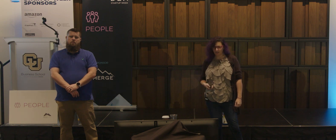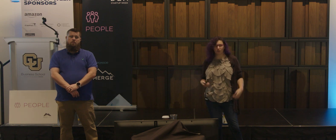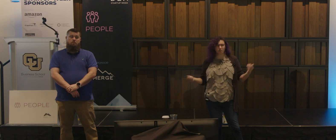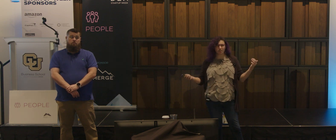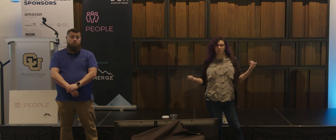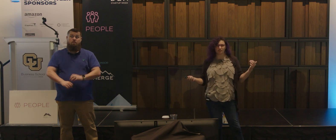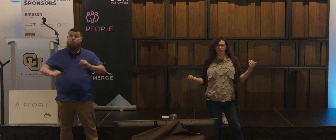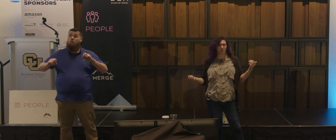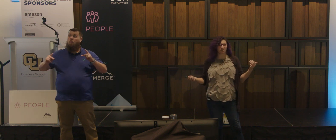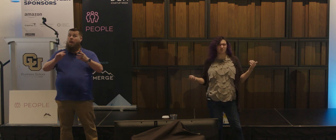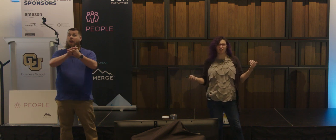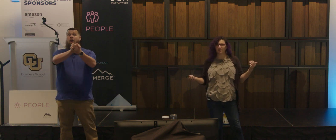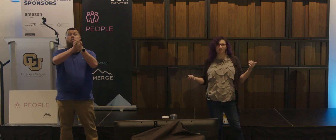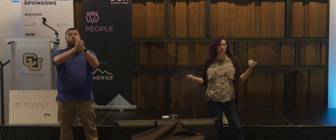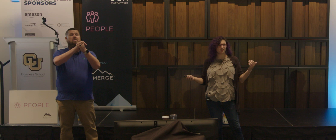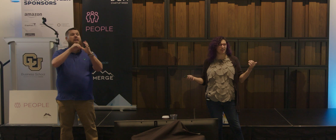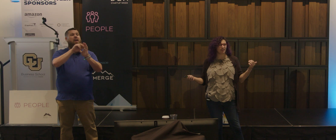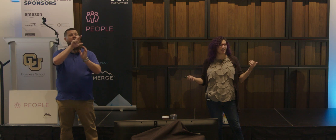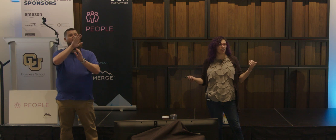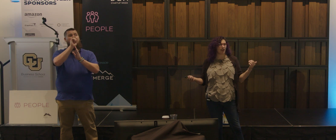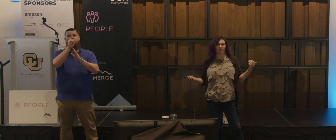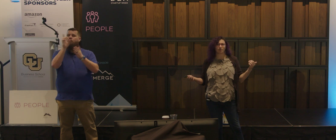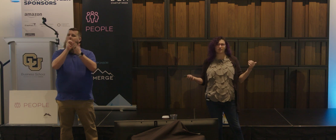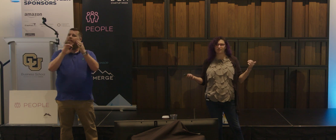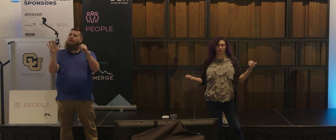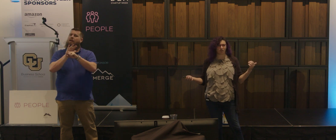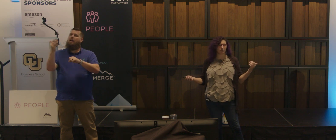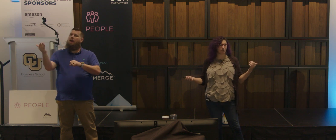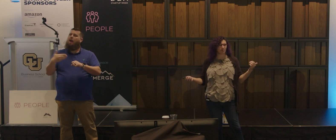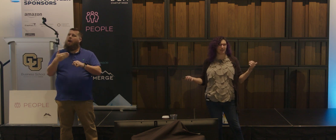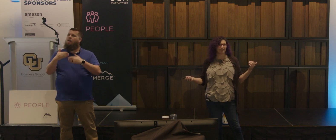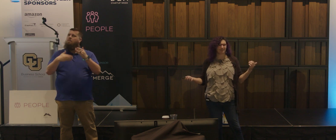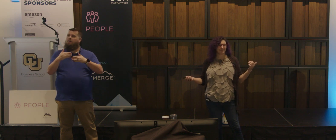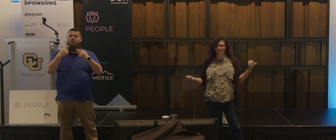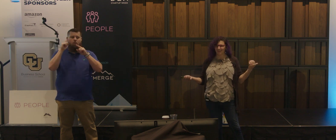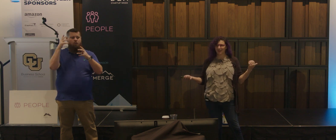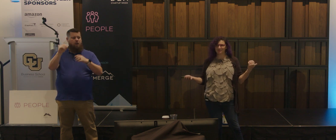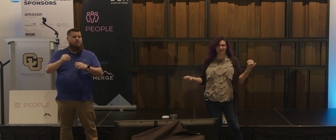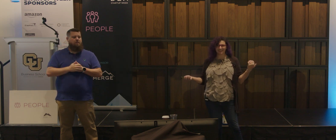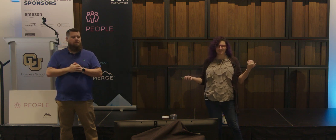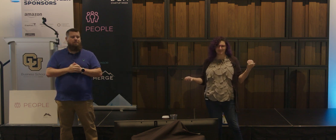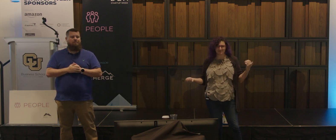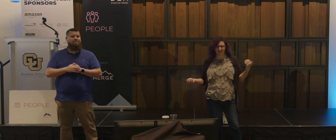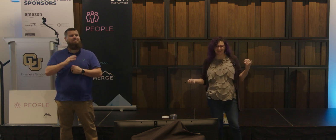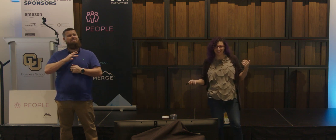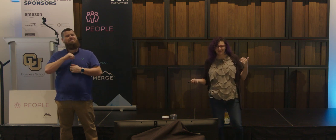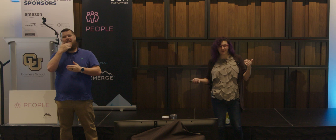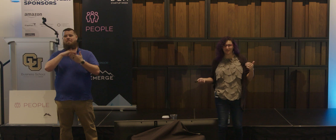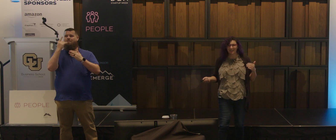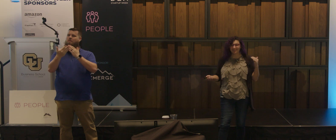All right, congratulations. In roughly 35 minutes, you've designed an entire hiring process that works for your company. Nice work, not bad for a